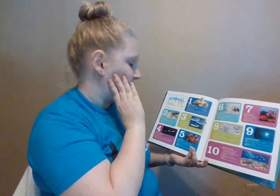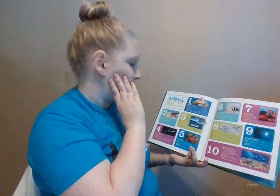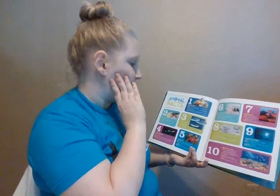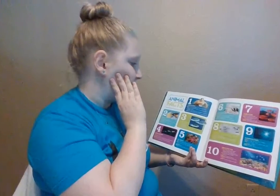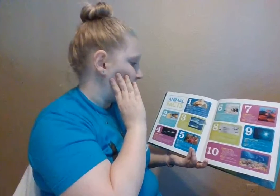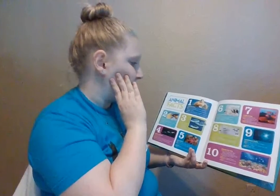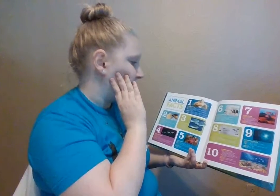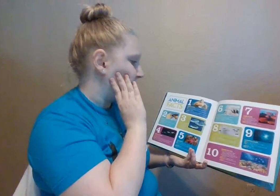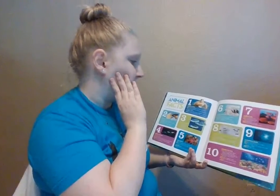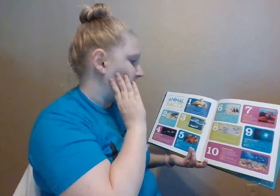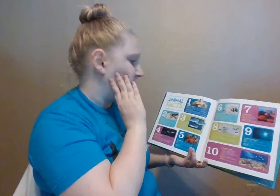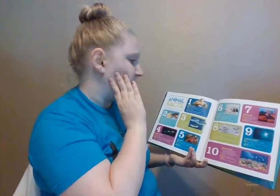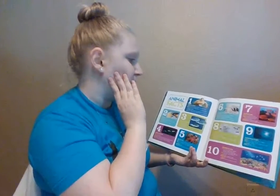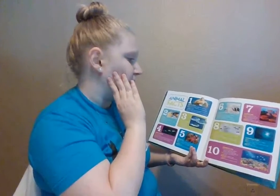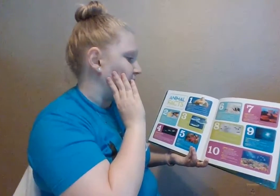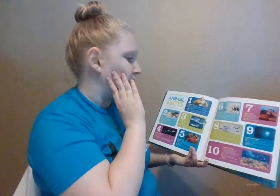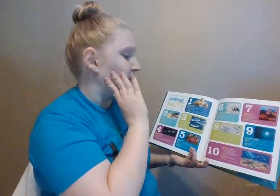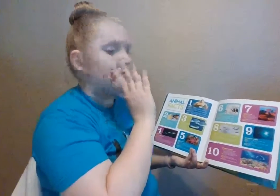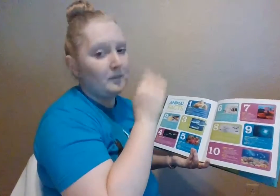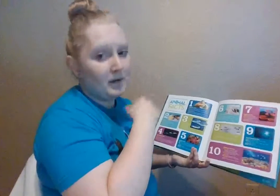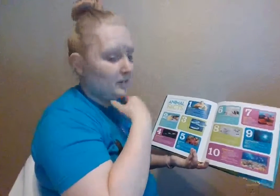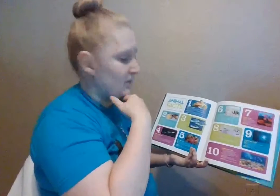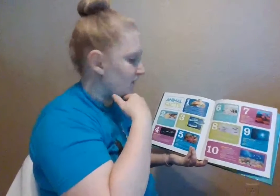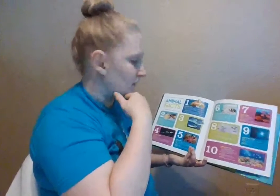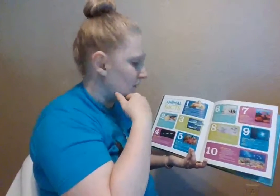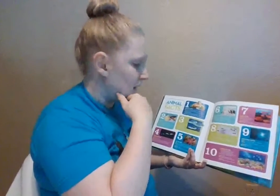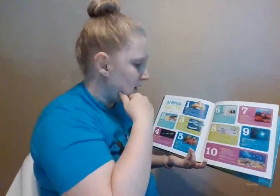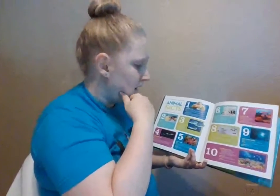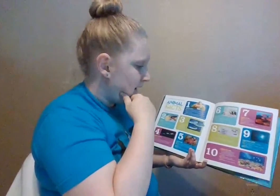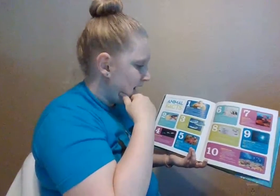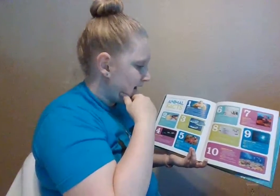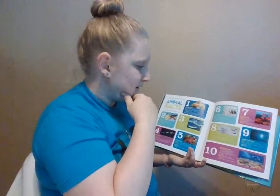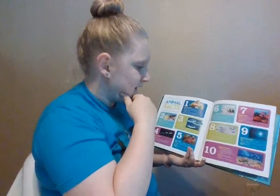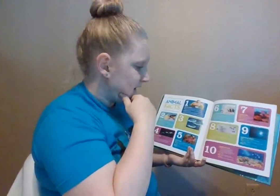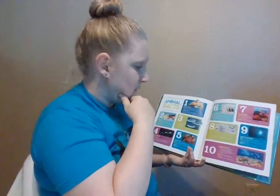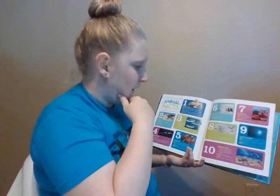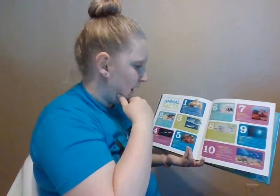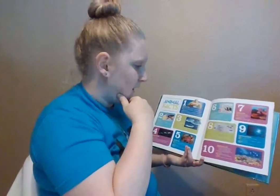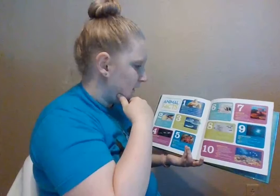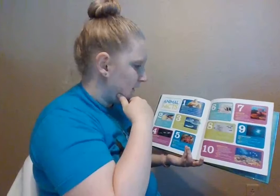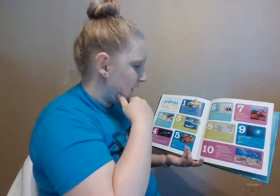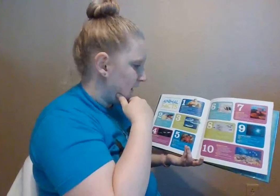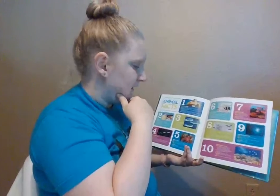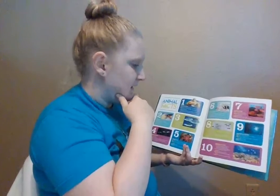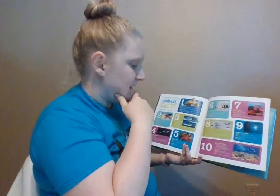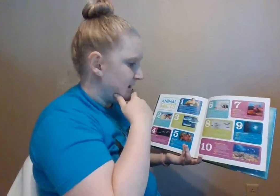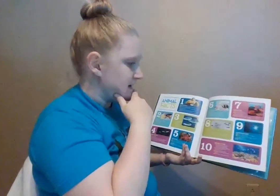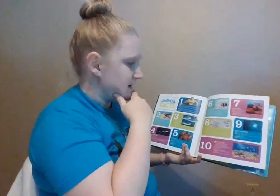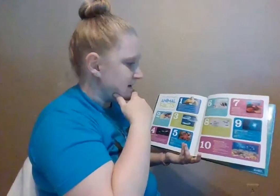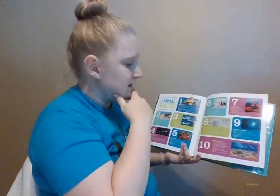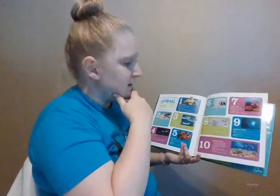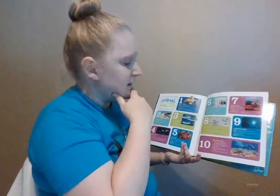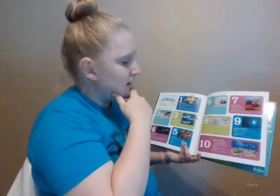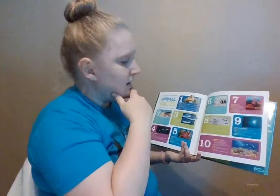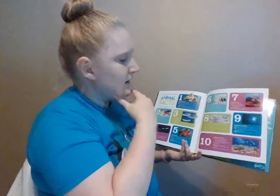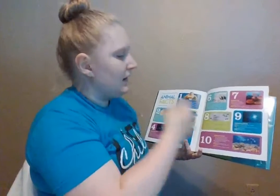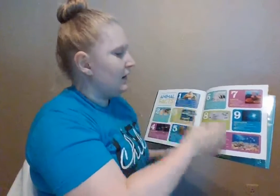skuas. Babies 1, sometimes 2, hatched in a rock-lined nest.